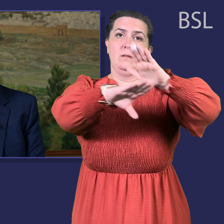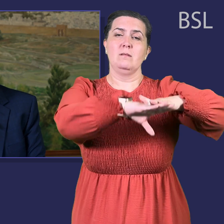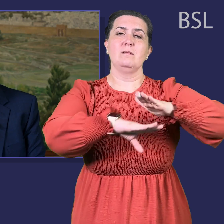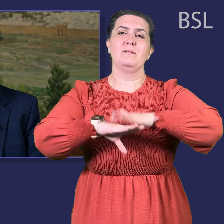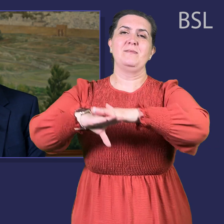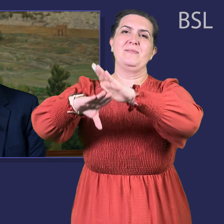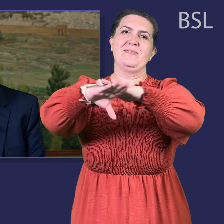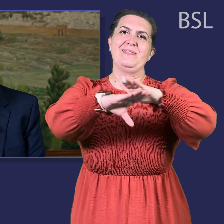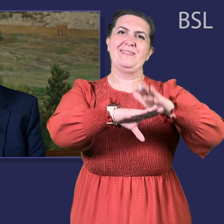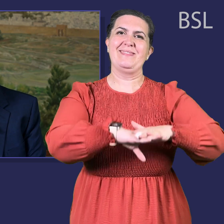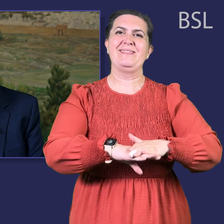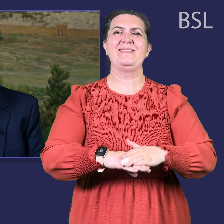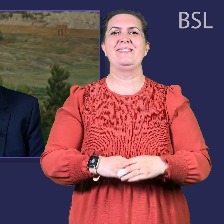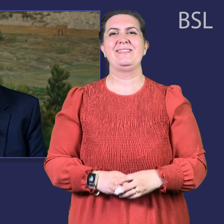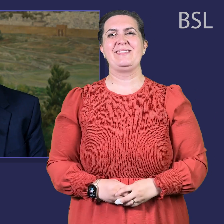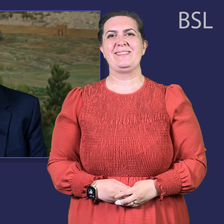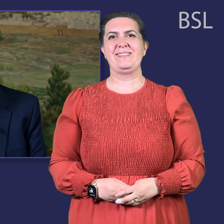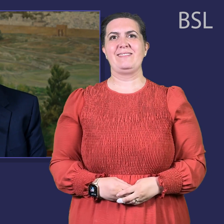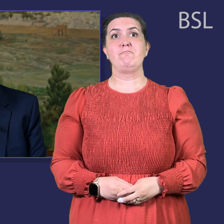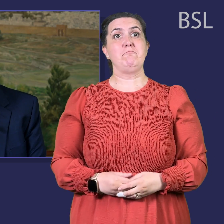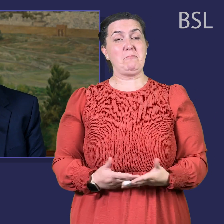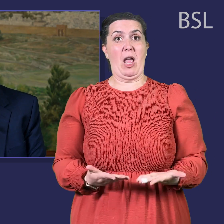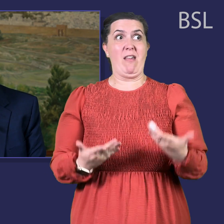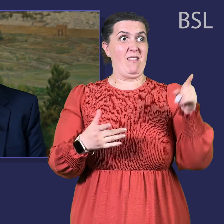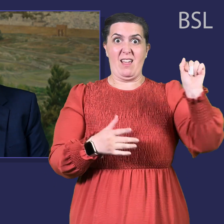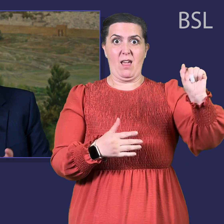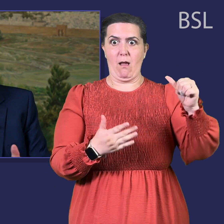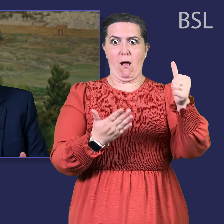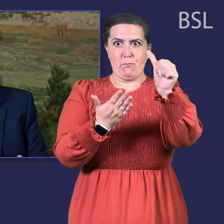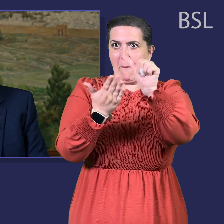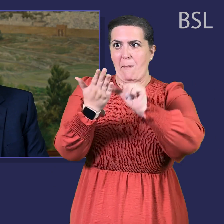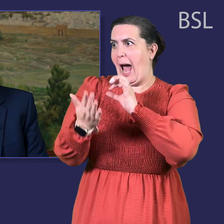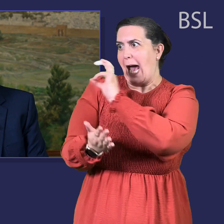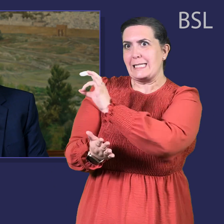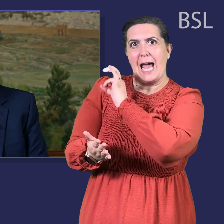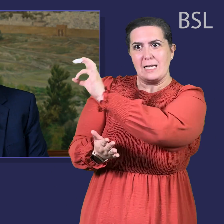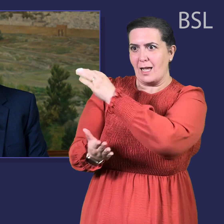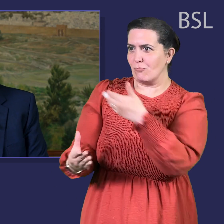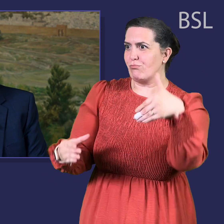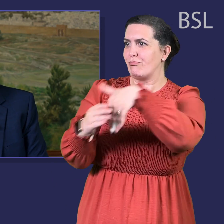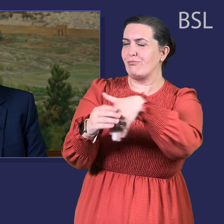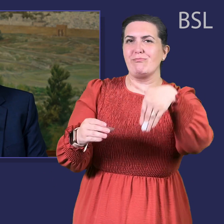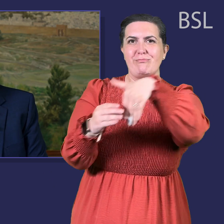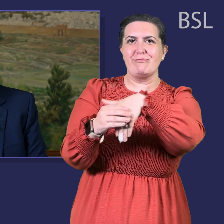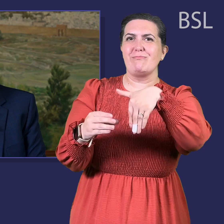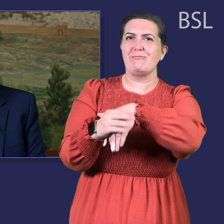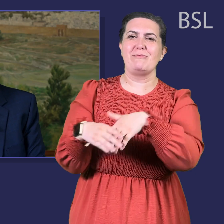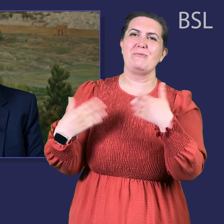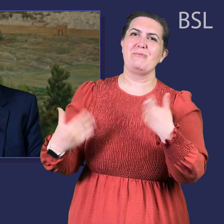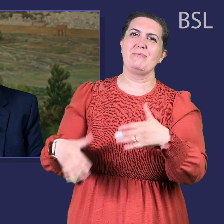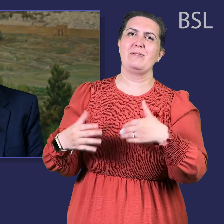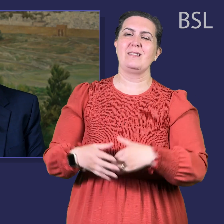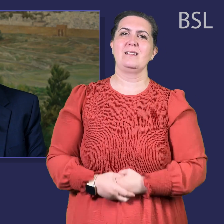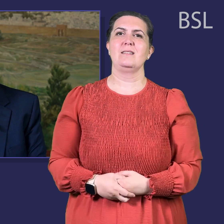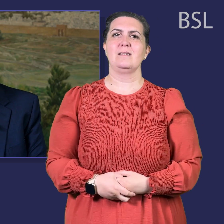12 as those temples were finished. And so the list goes on and on and